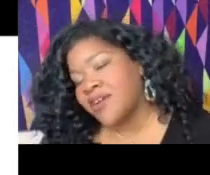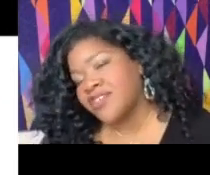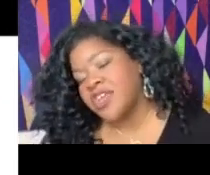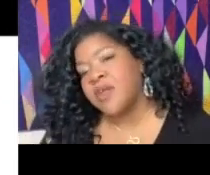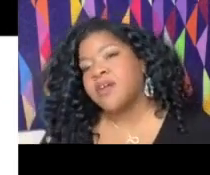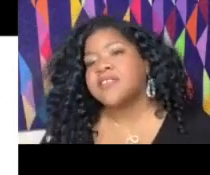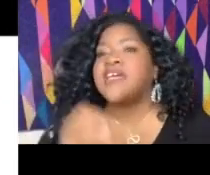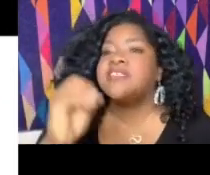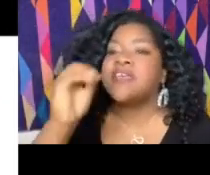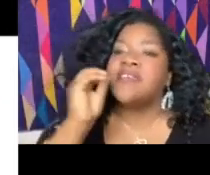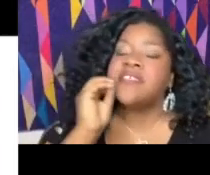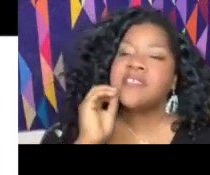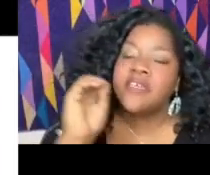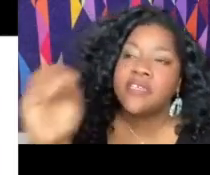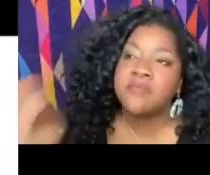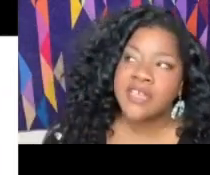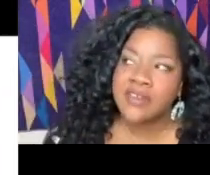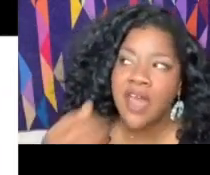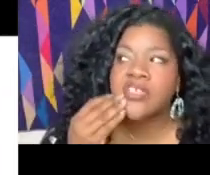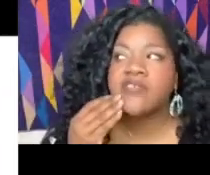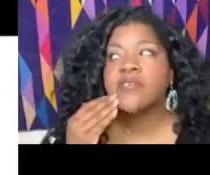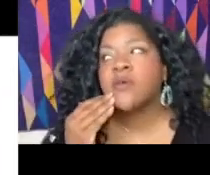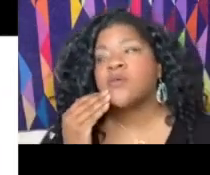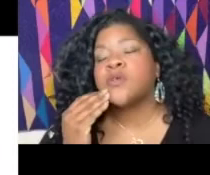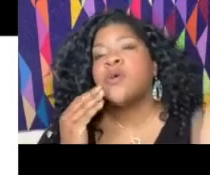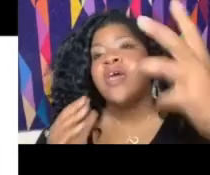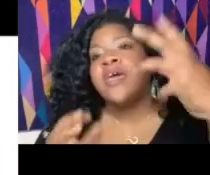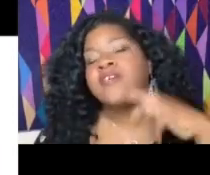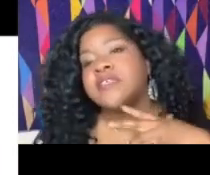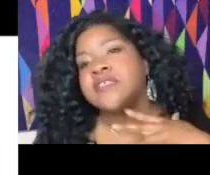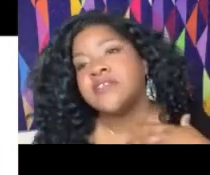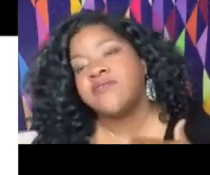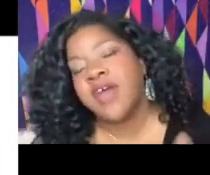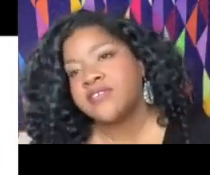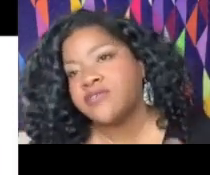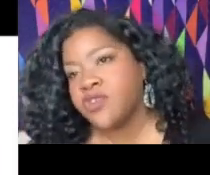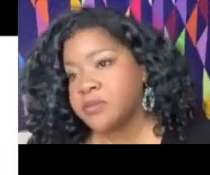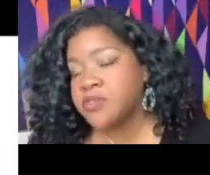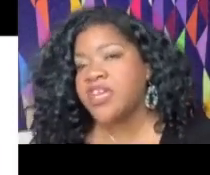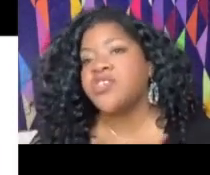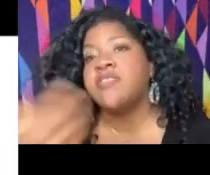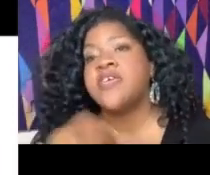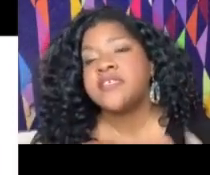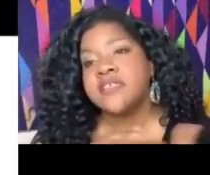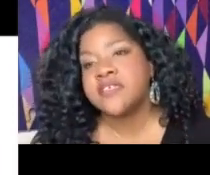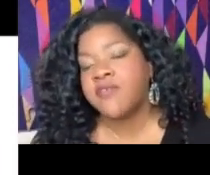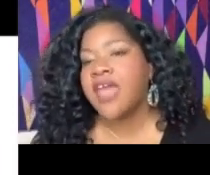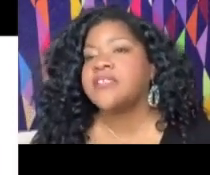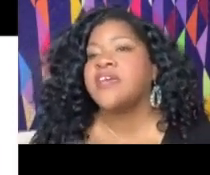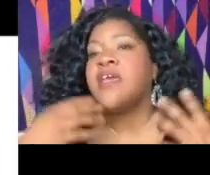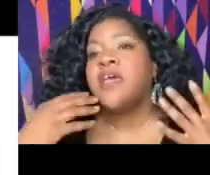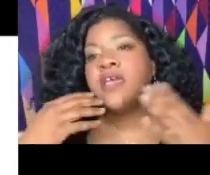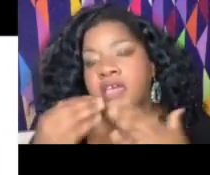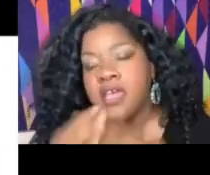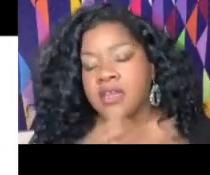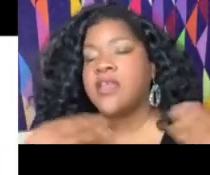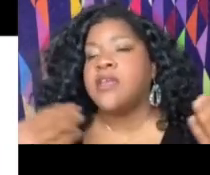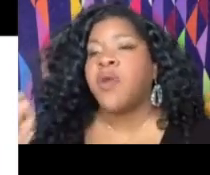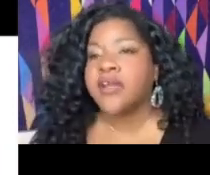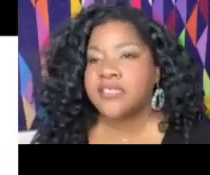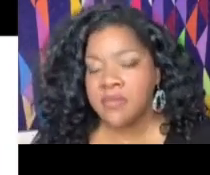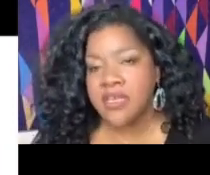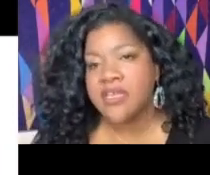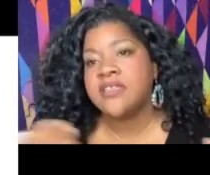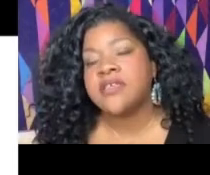bodies of all shape and all size. And this is an intimate technology of the soul. So this is a device of transmutation. This is a device that in